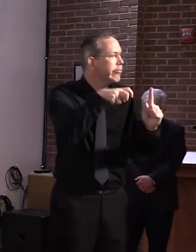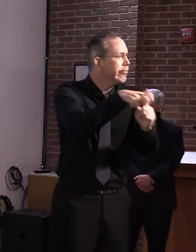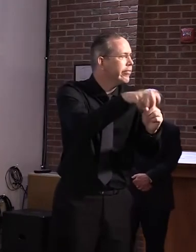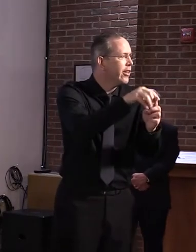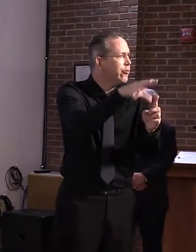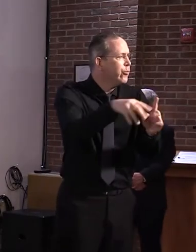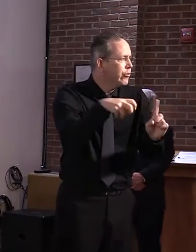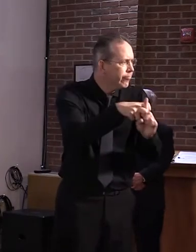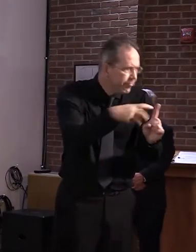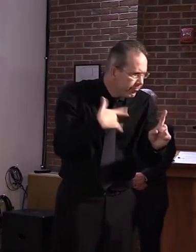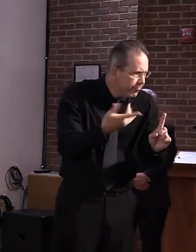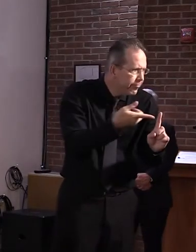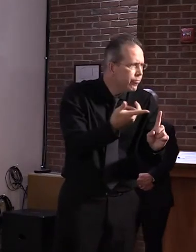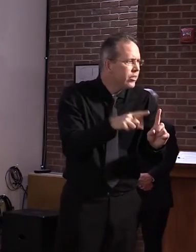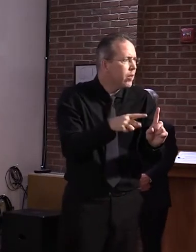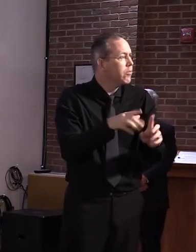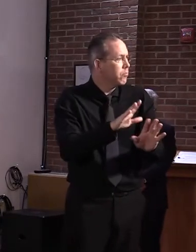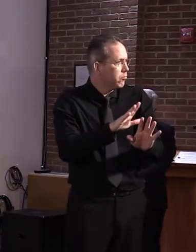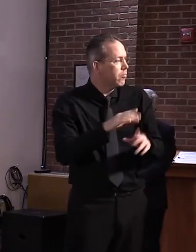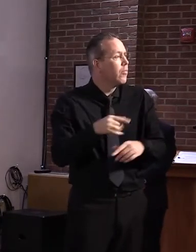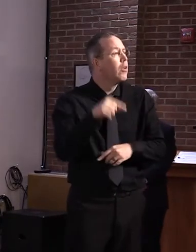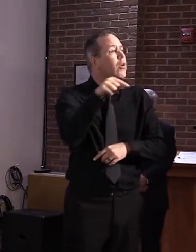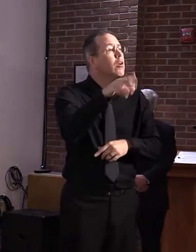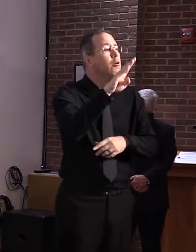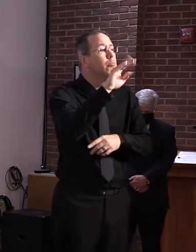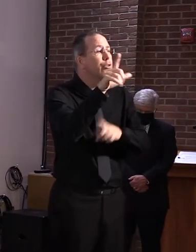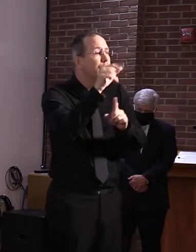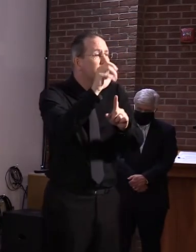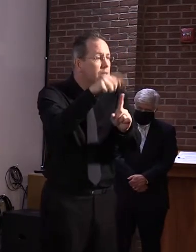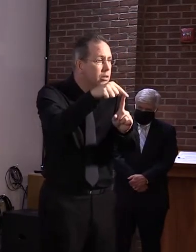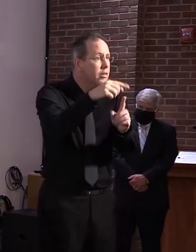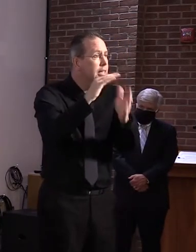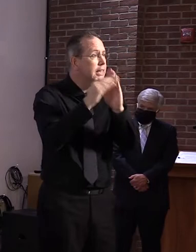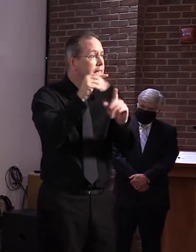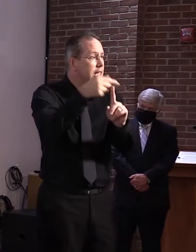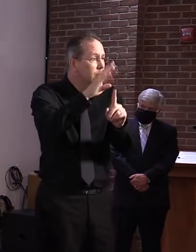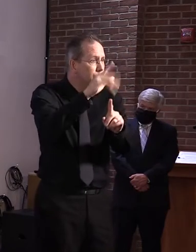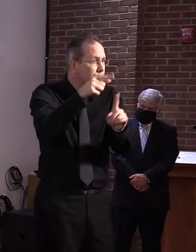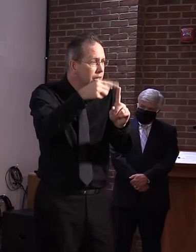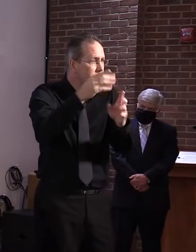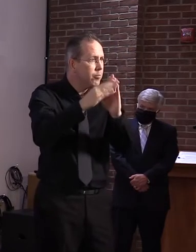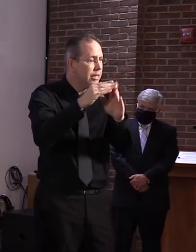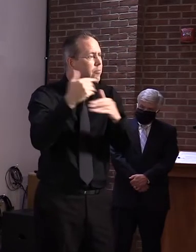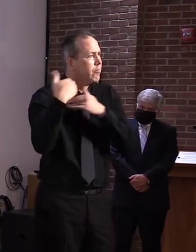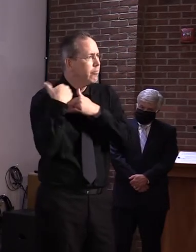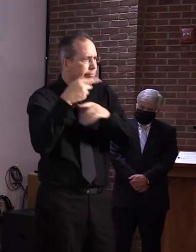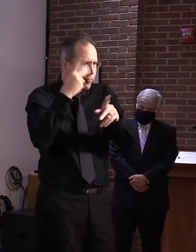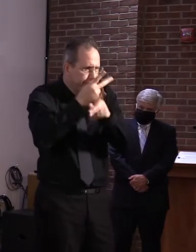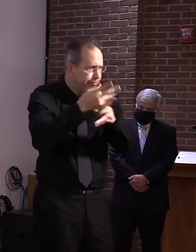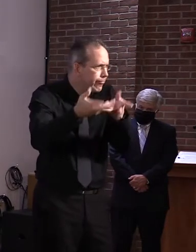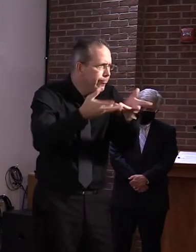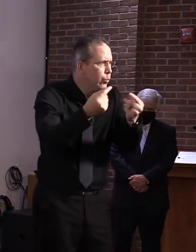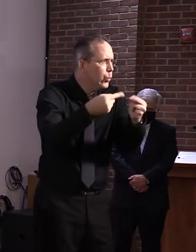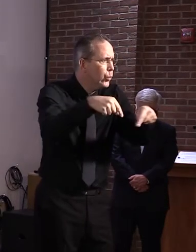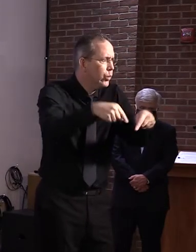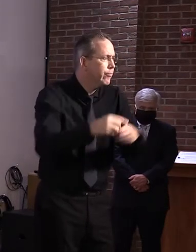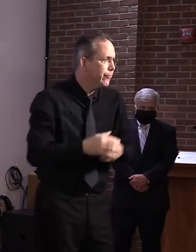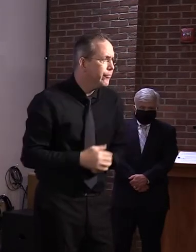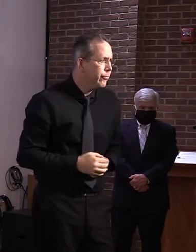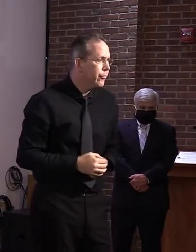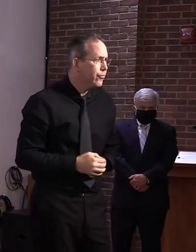be partnering very closely with them, with Champlain College, St. Mike's, et cetera. Thank you all for your time.